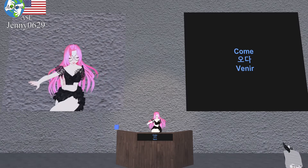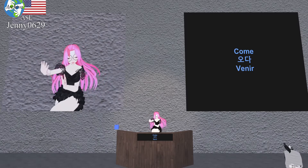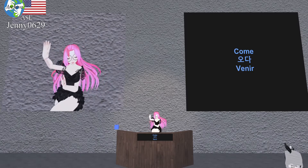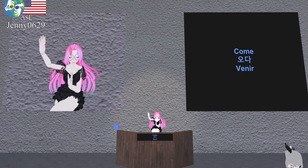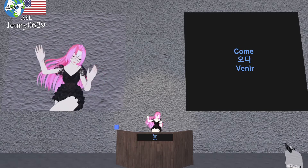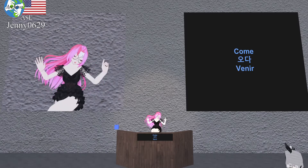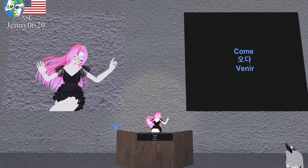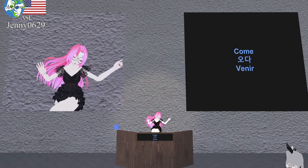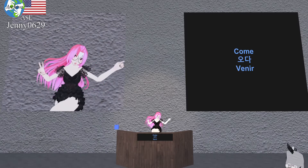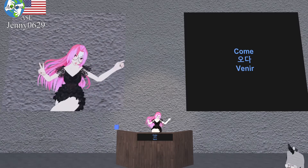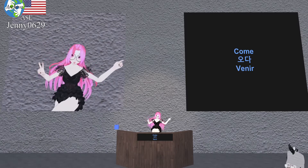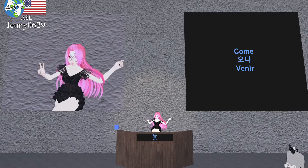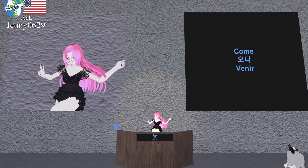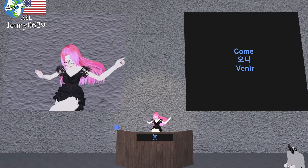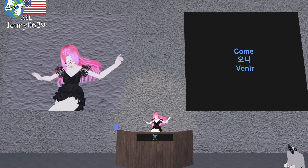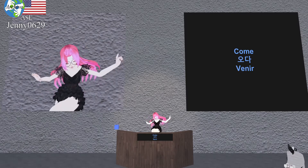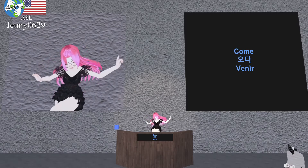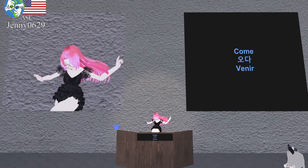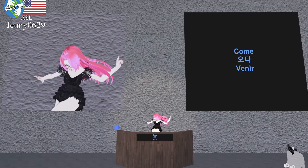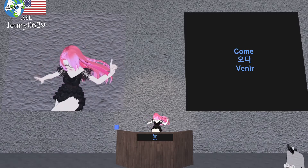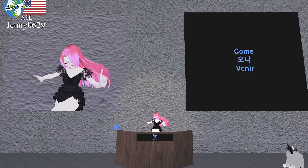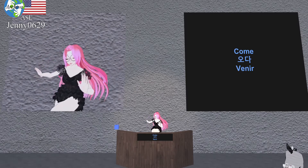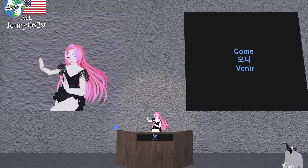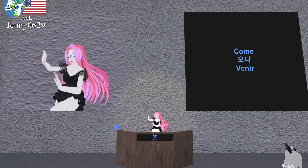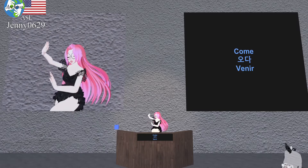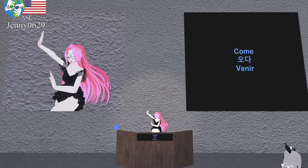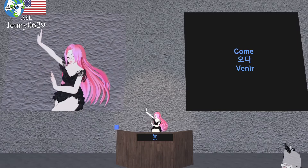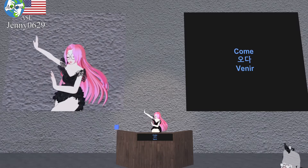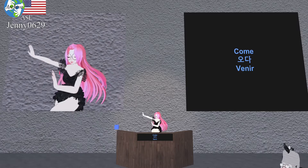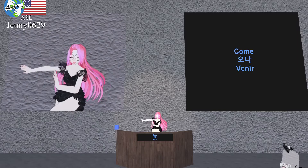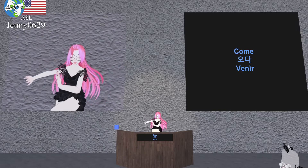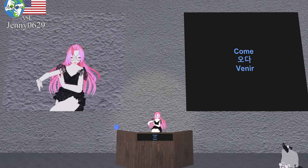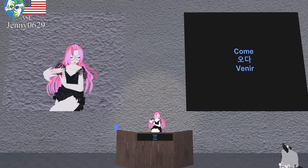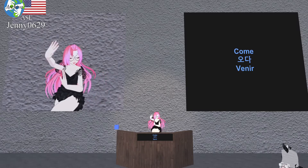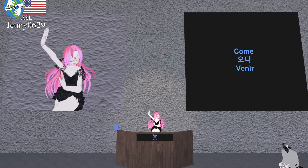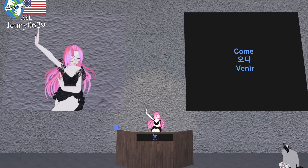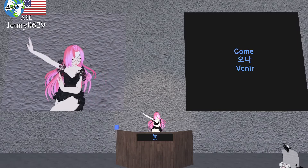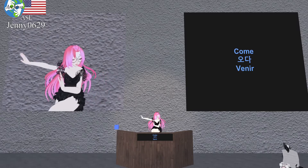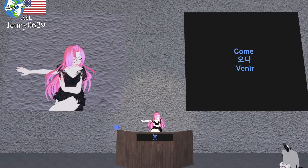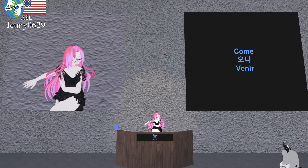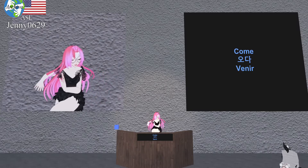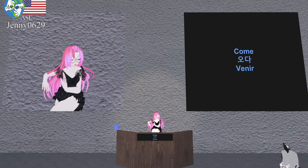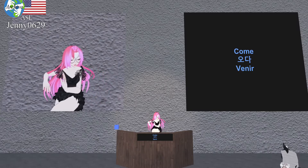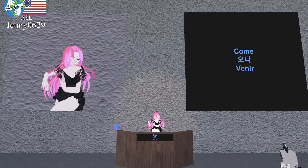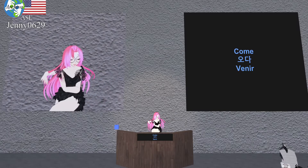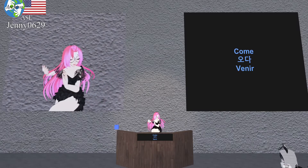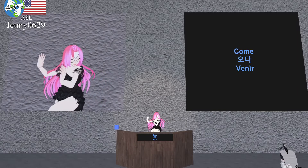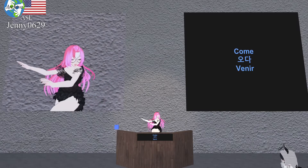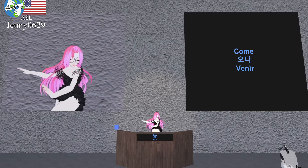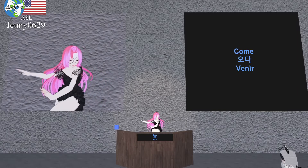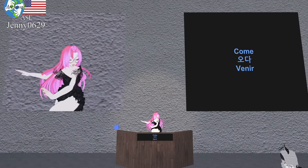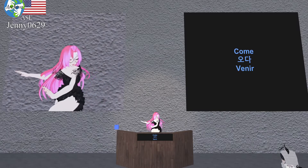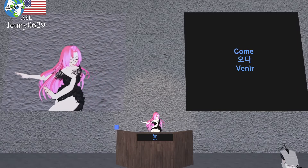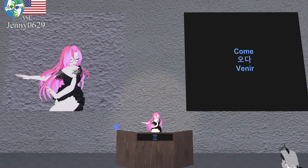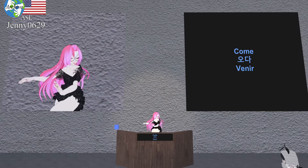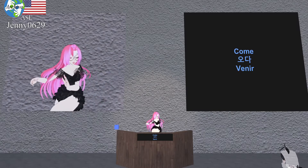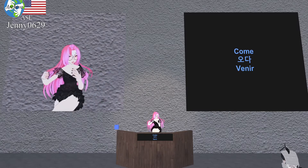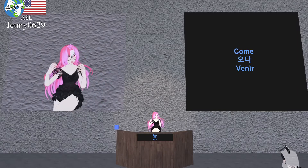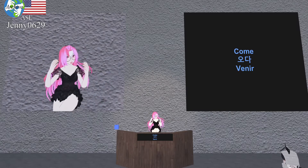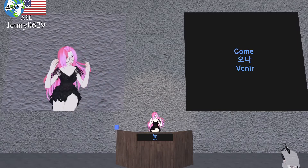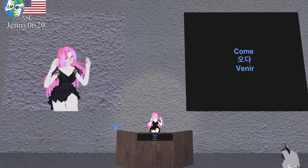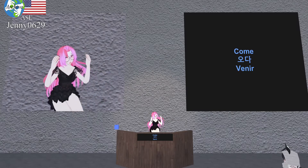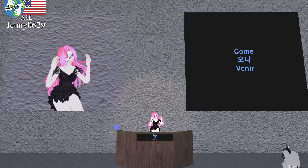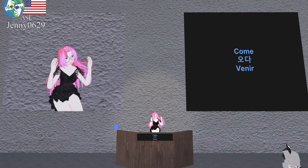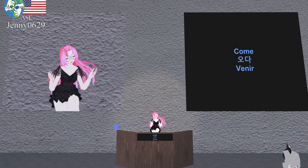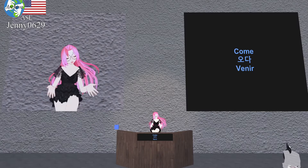whole entire area. My roommates are vacuuming. I'm sorry if you hear that. You're gonna say this whole entire area is Crow now.